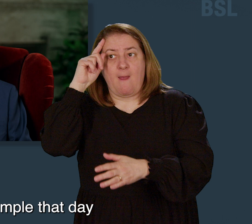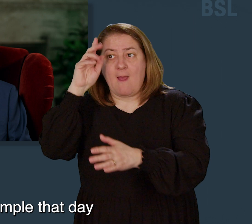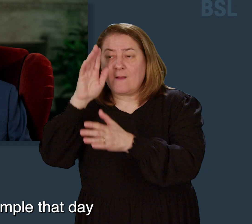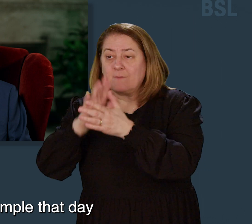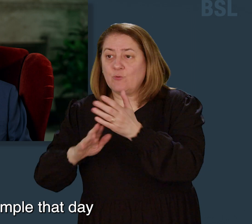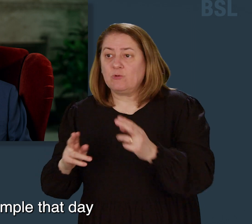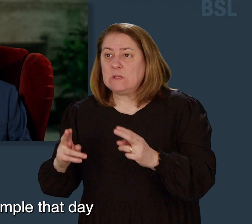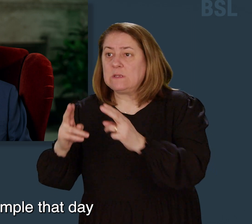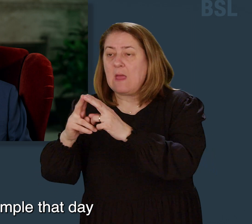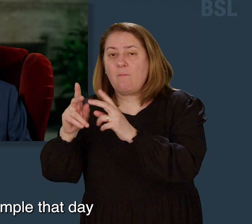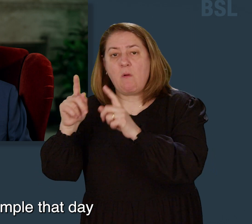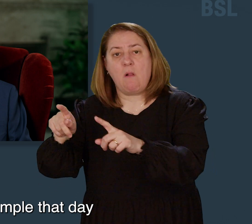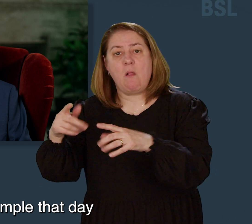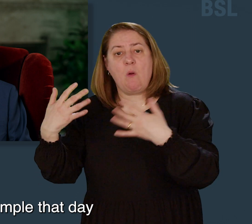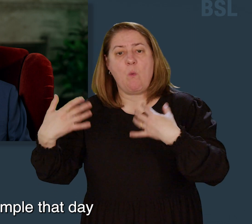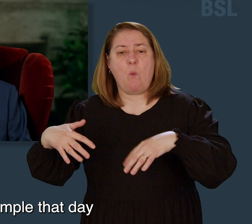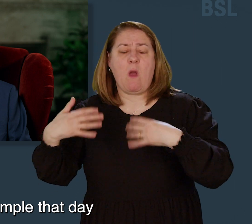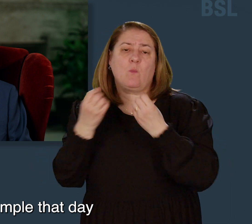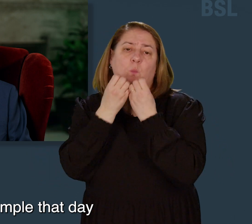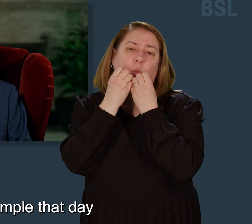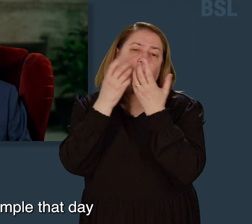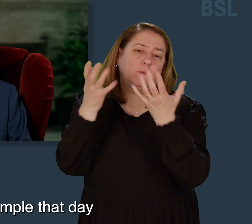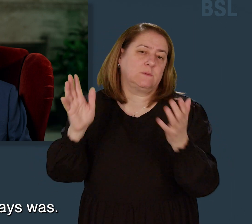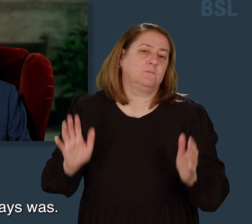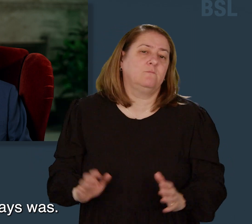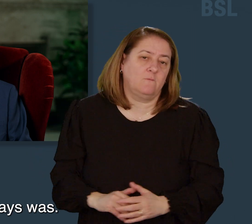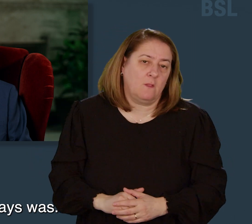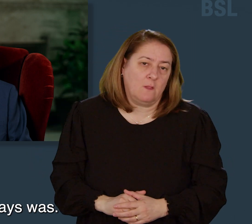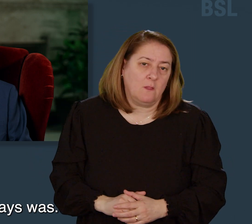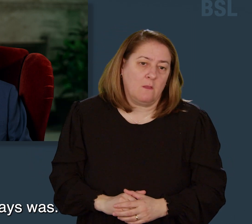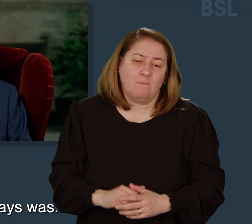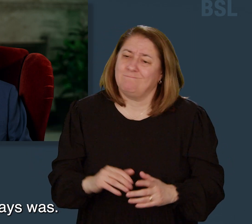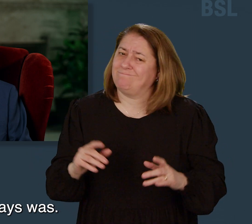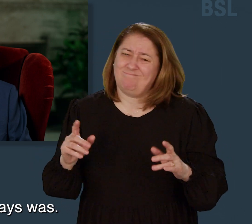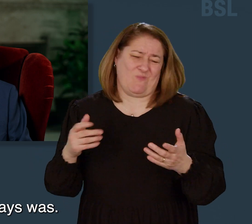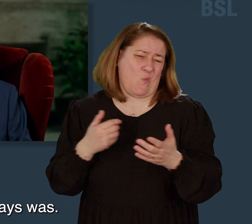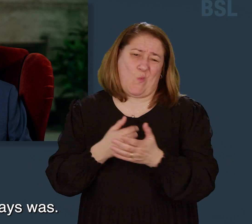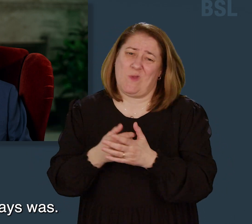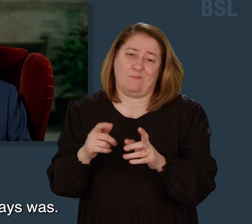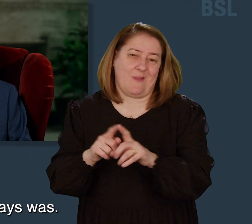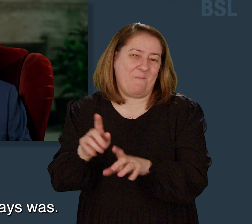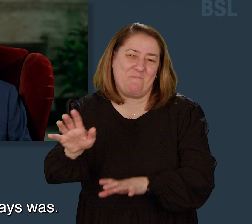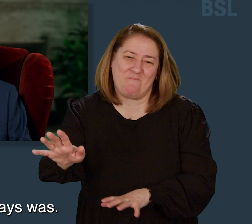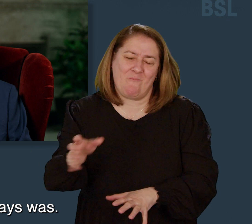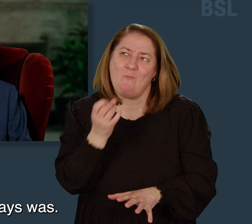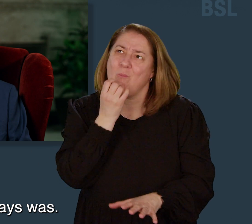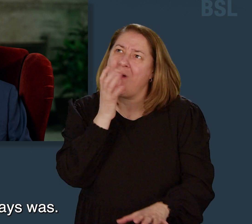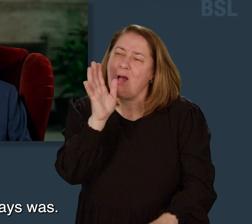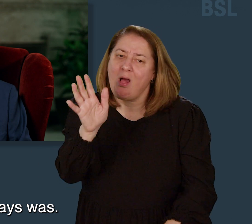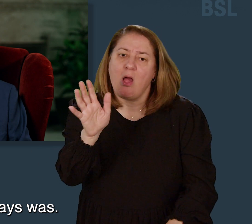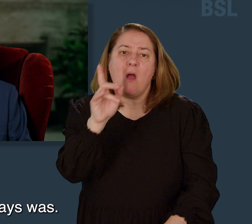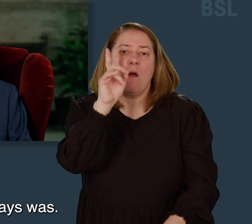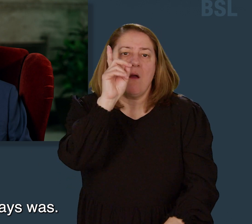Our experience in the temple that day was wonderful, as it always was.